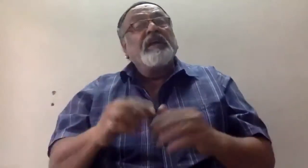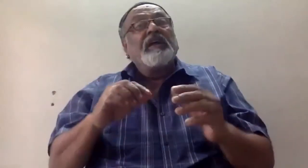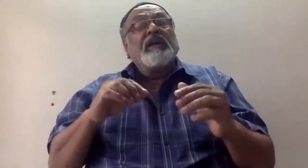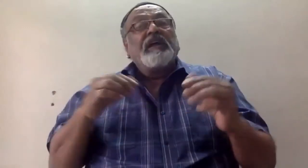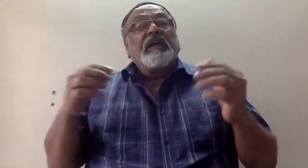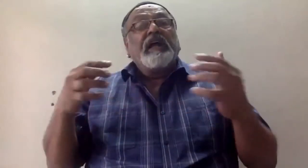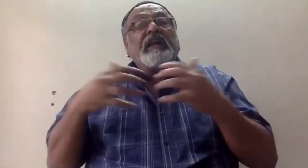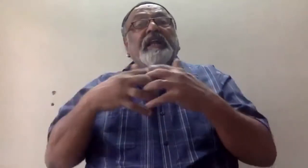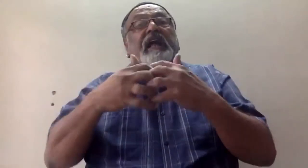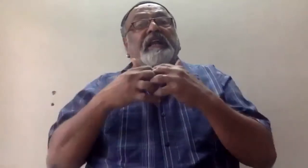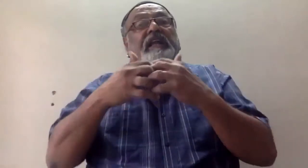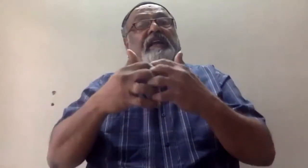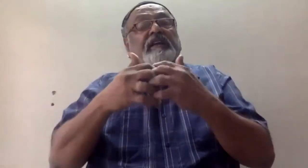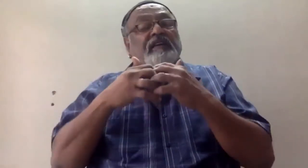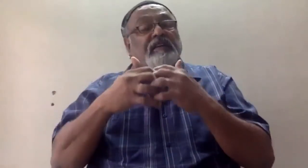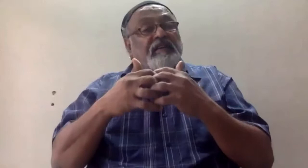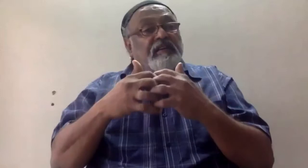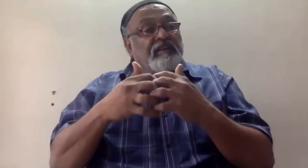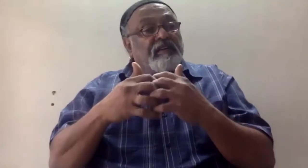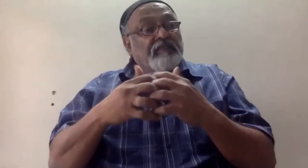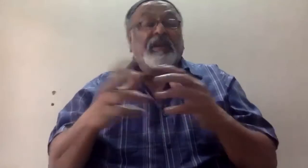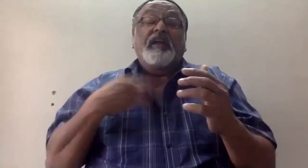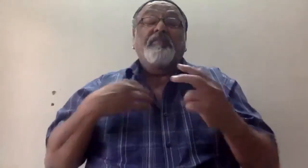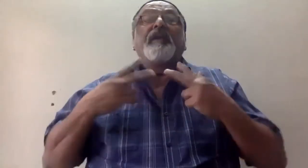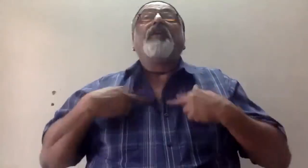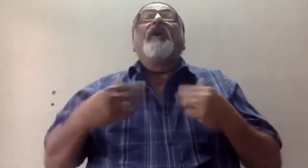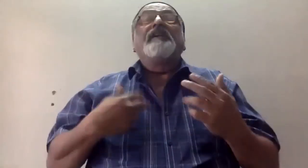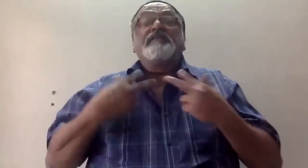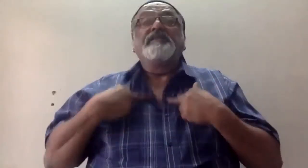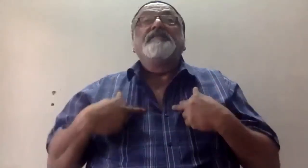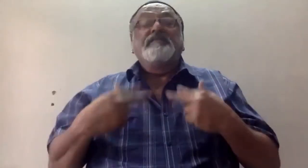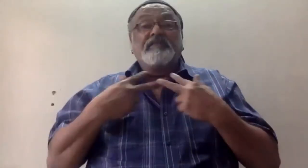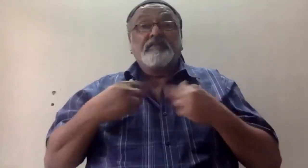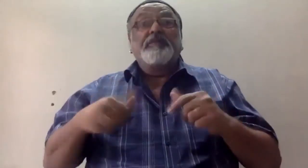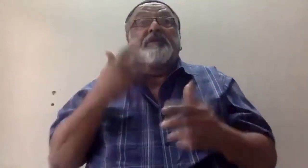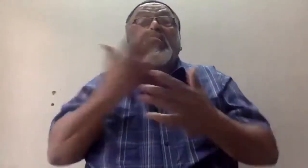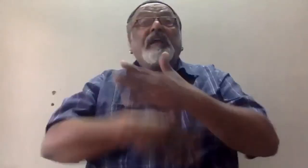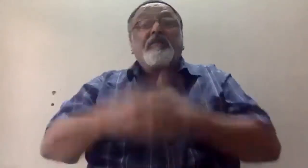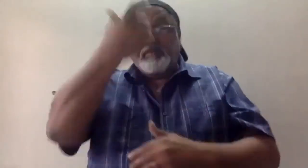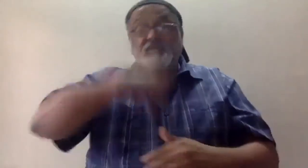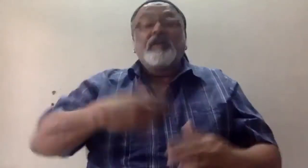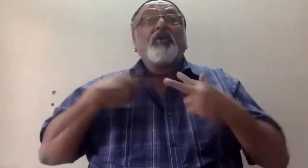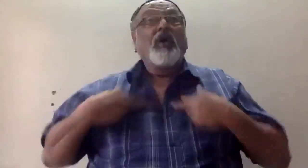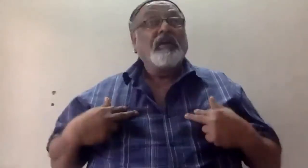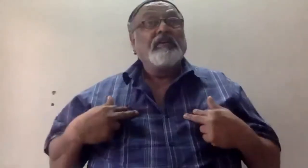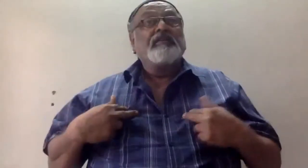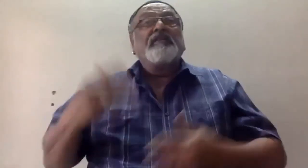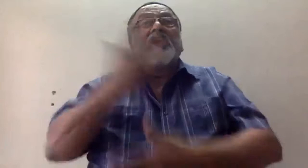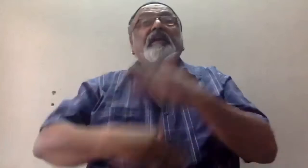also as advocates, as lawyers, as judges. Why should